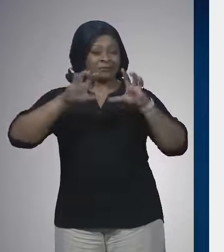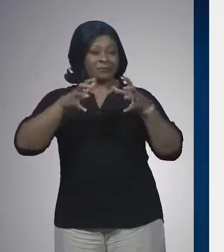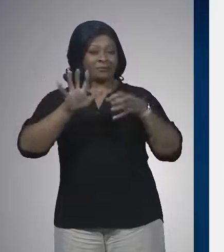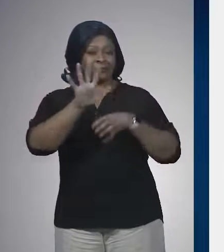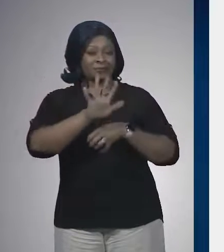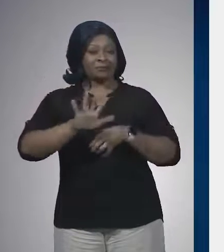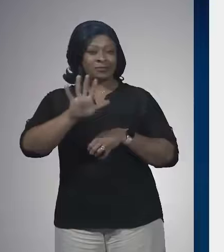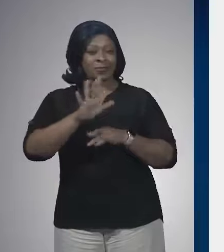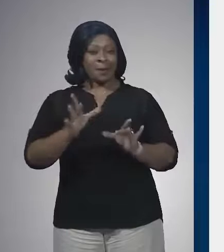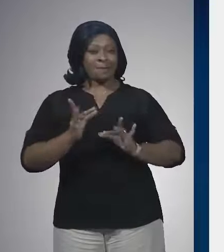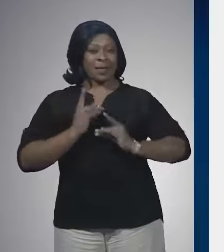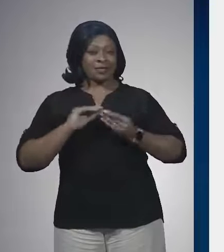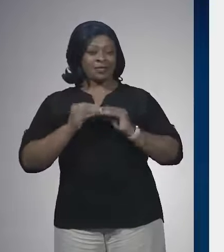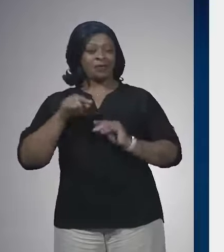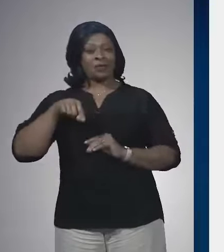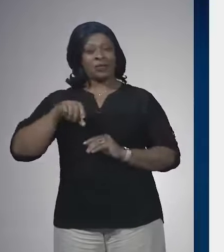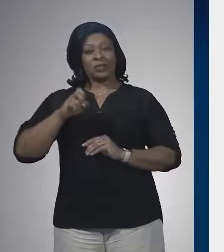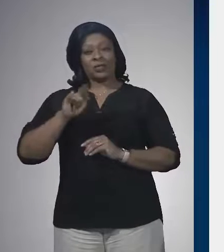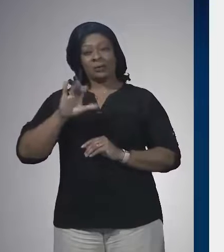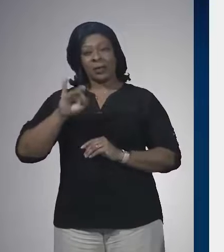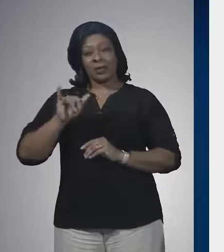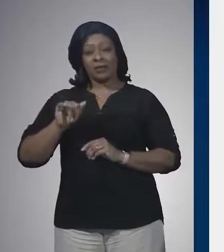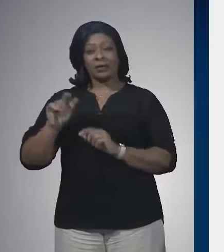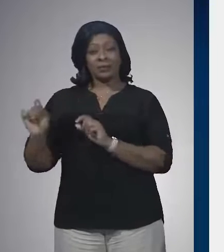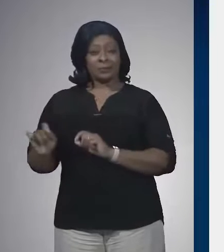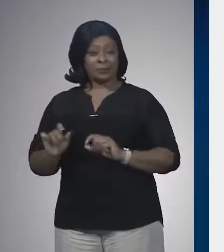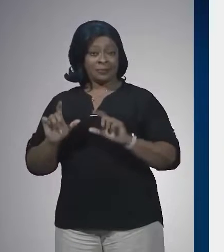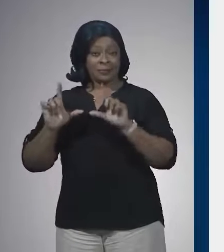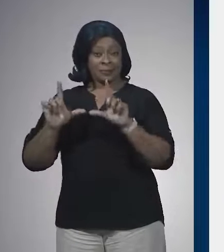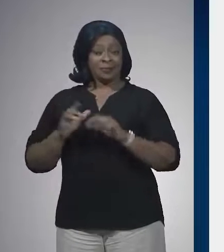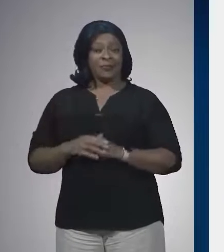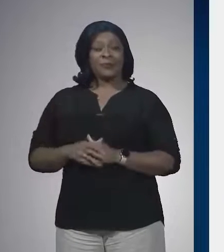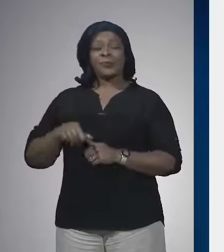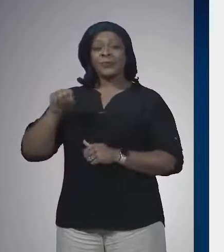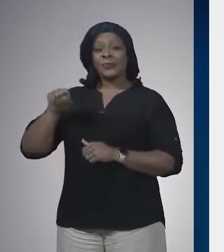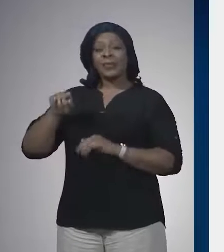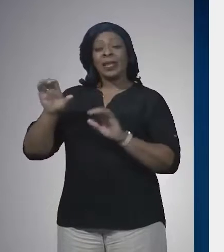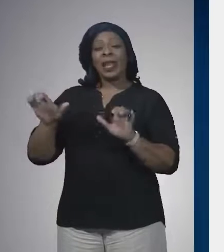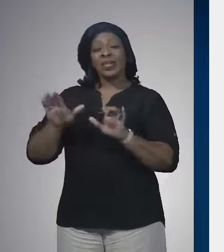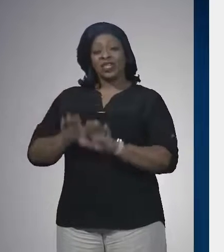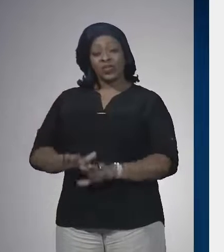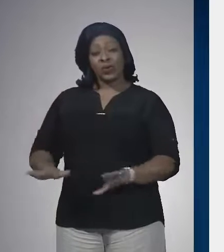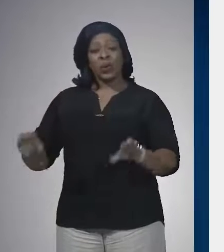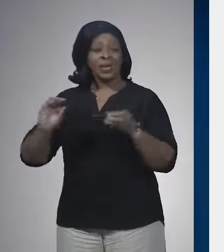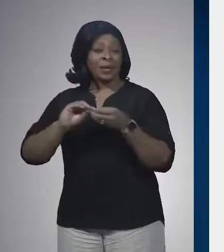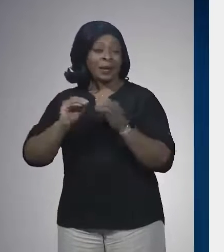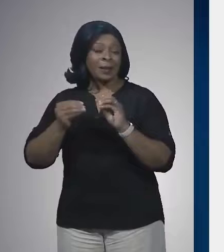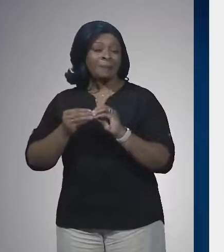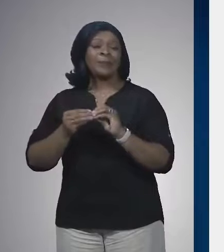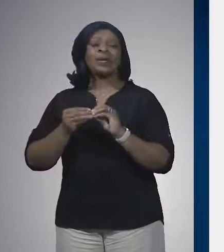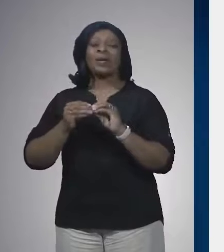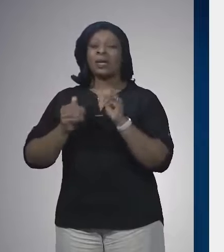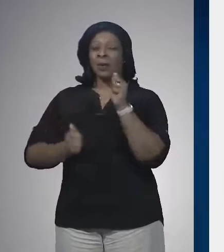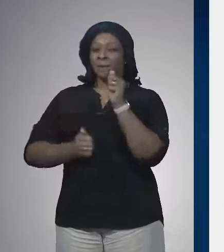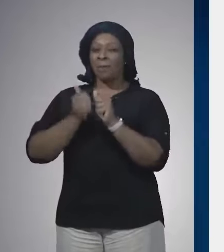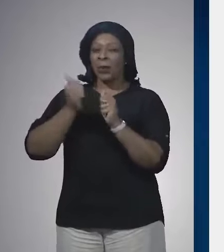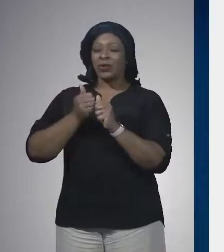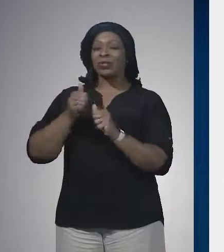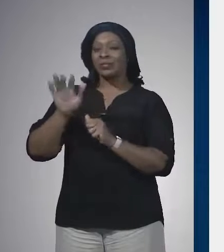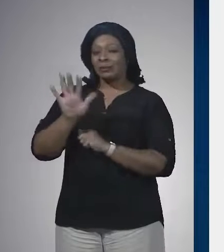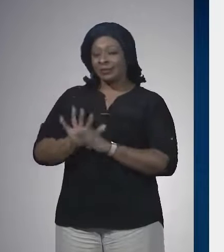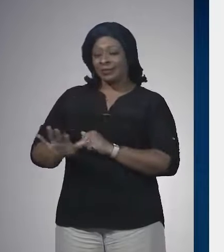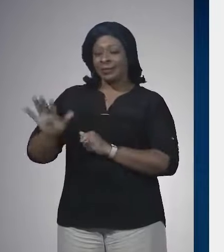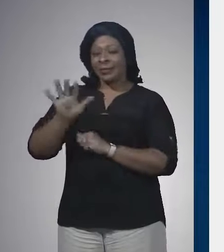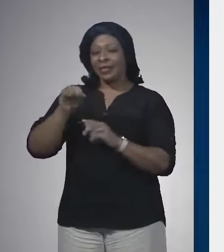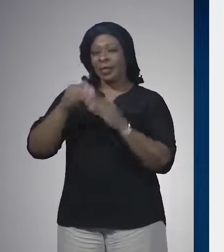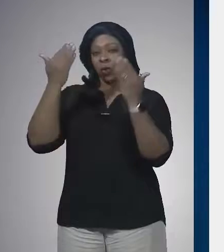of active cases in Shelby County. Next slide. And active pediatric cases are concentrated in the zip codes that are